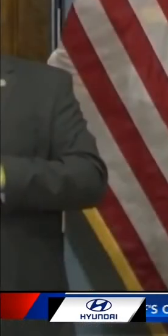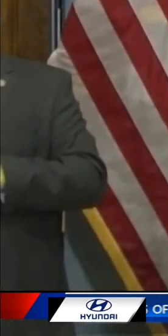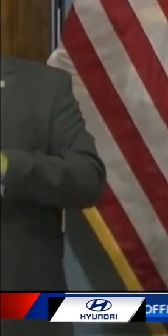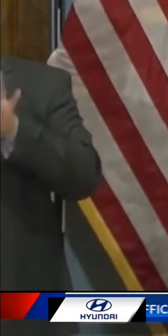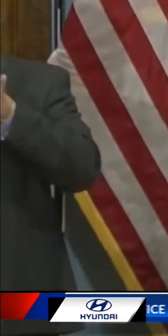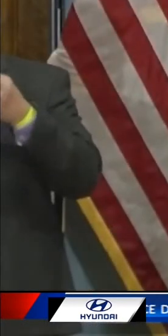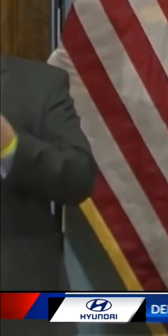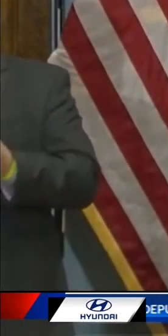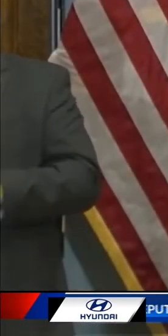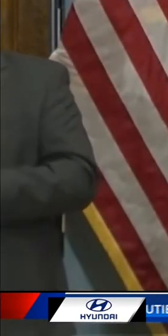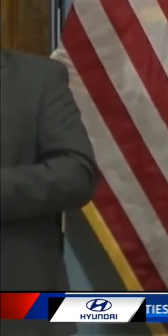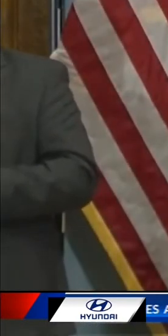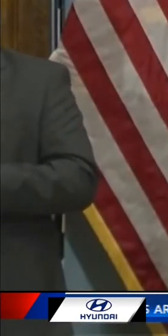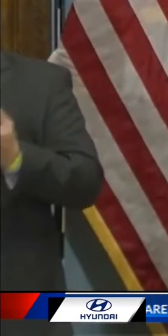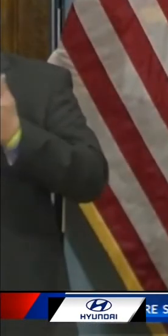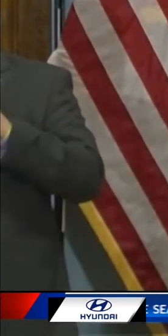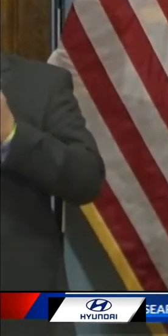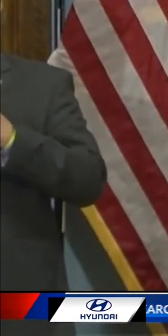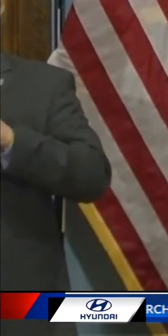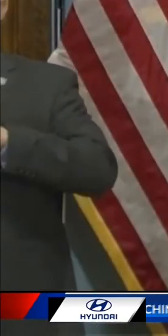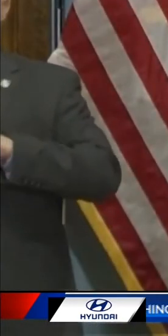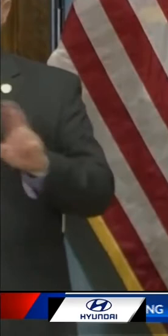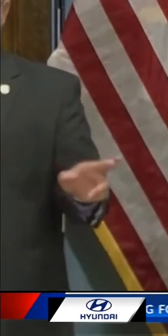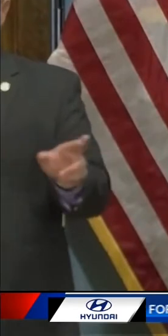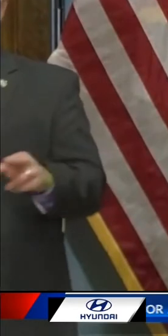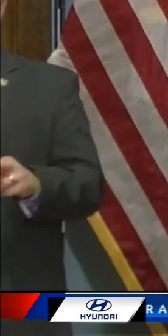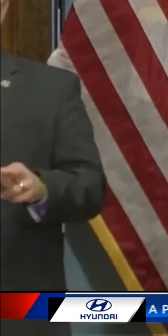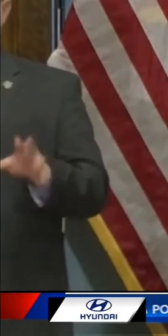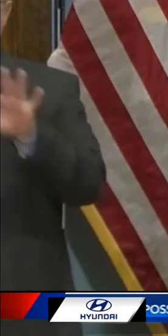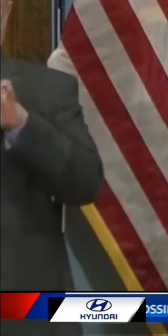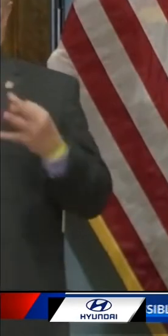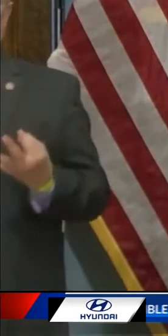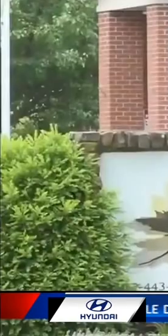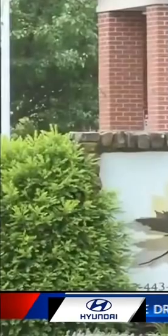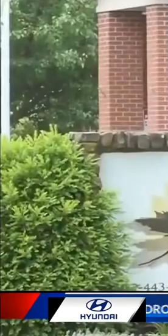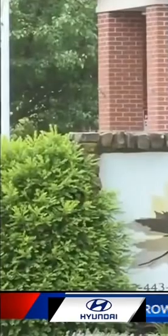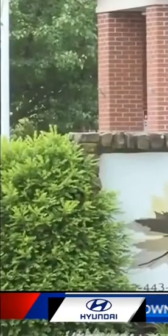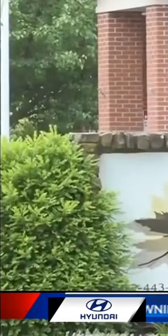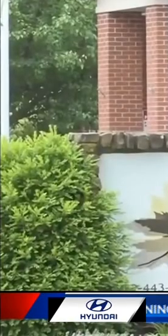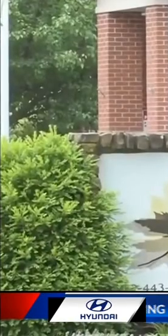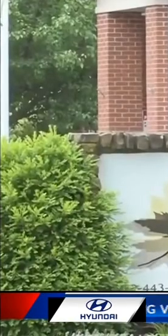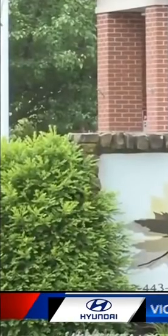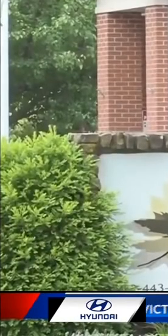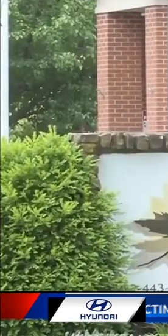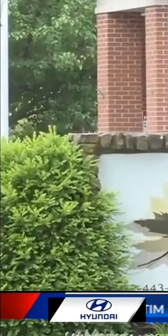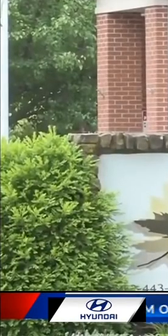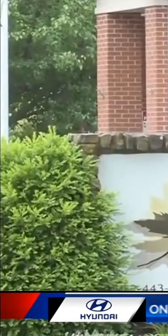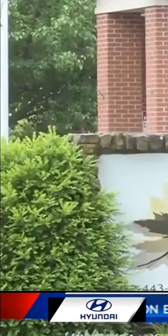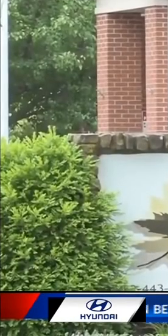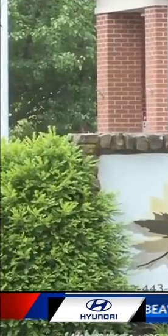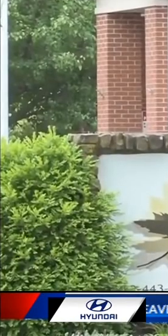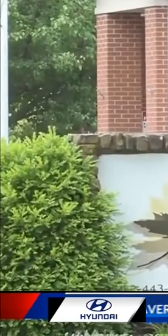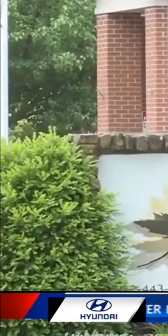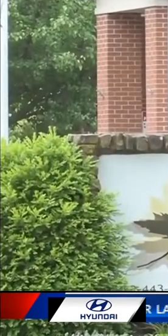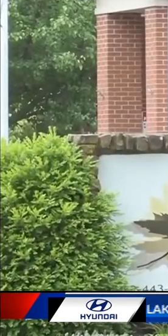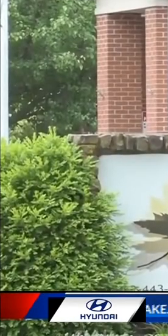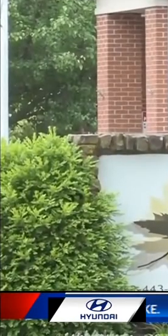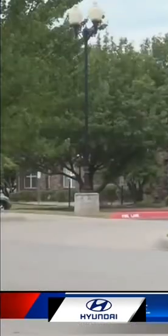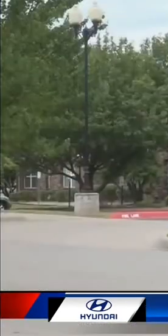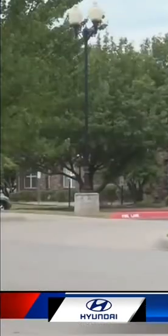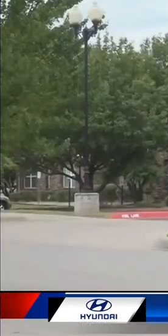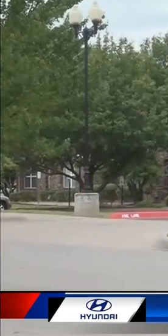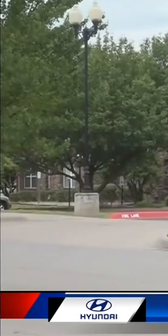Family members in the community are beyond ready to come and see their loved ones. Rachel Bunch is the Arkansas Health Care Association Executive